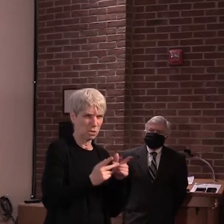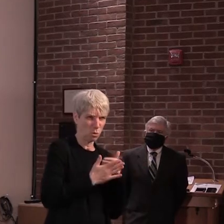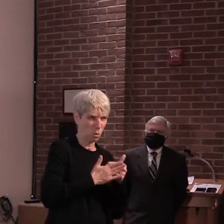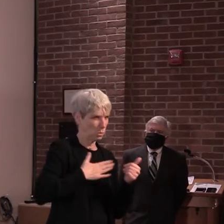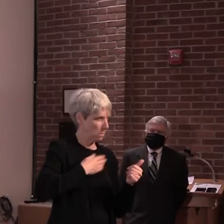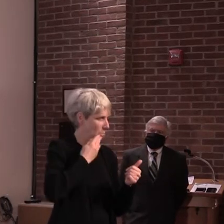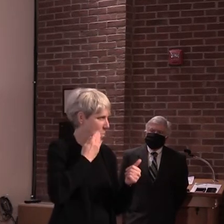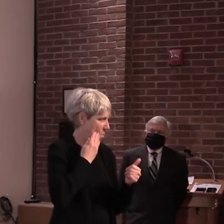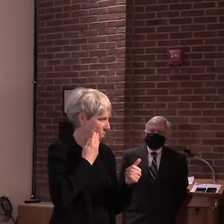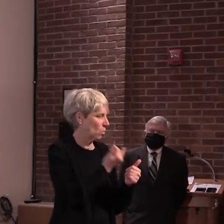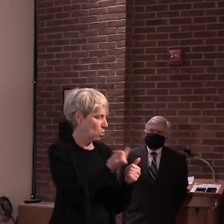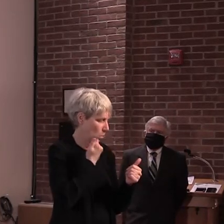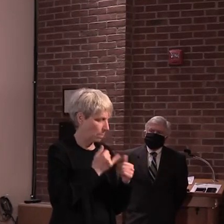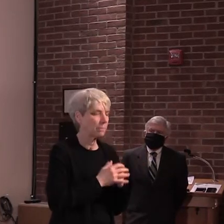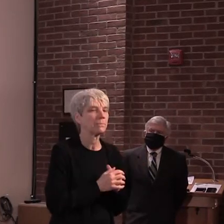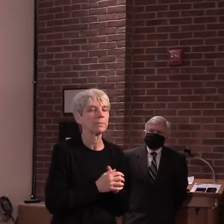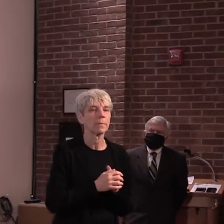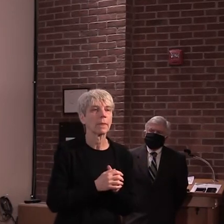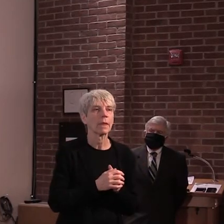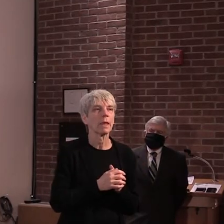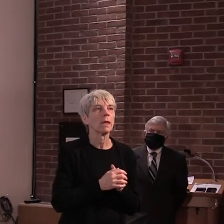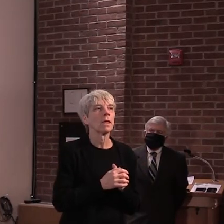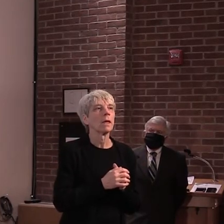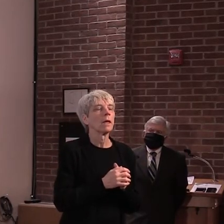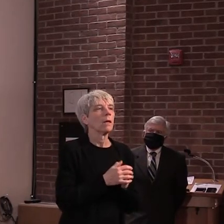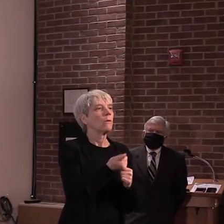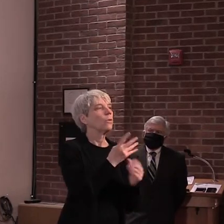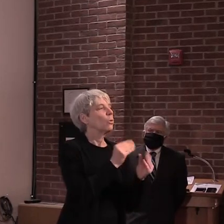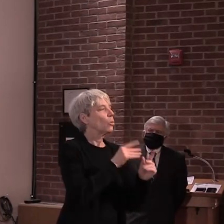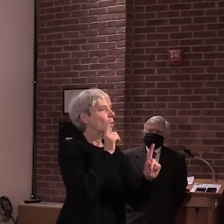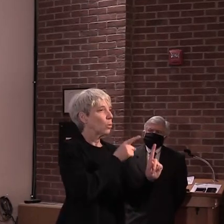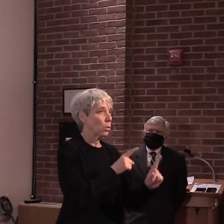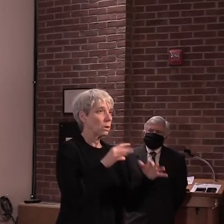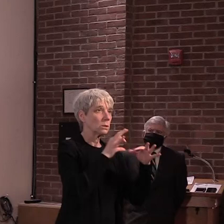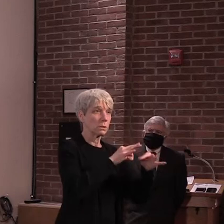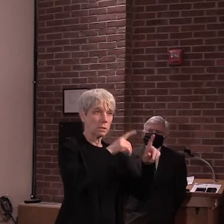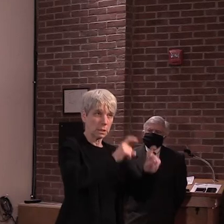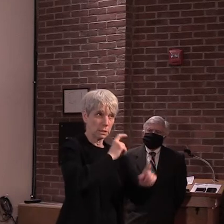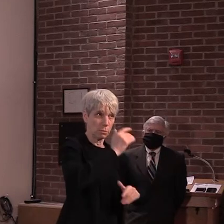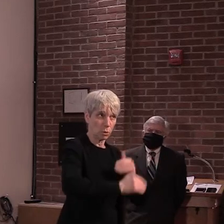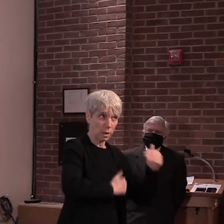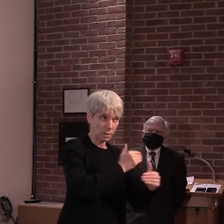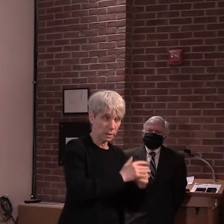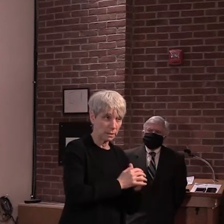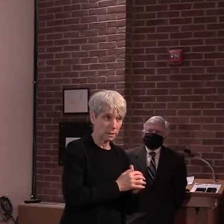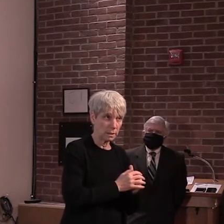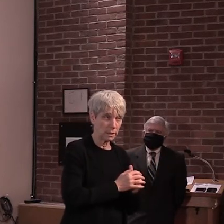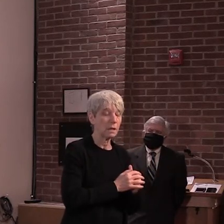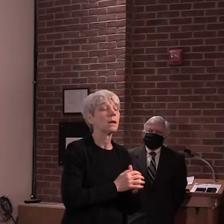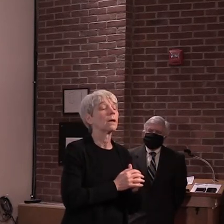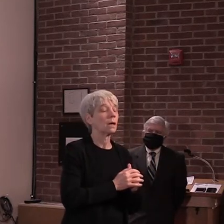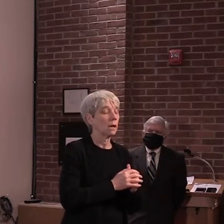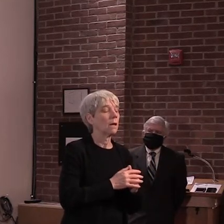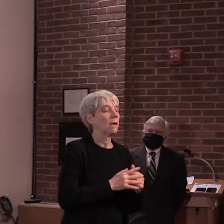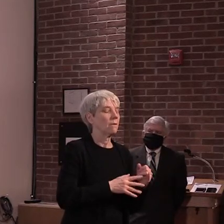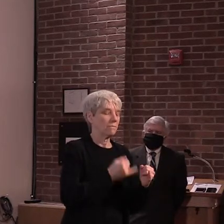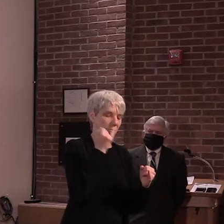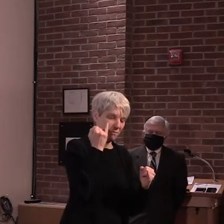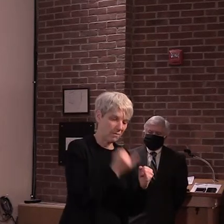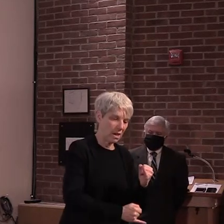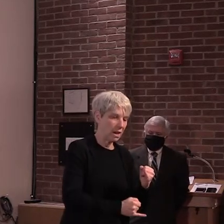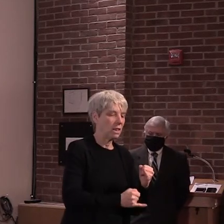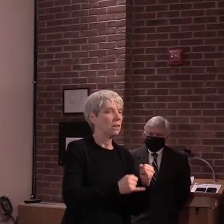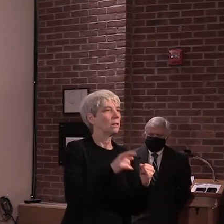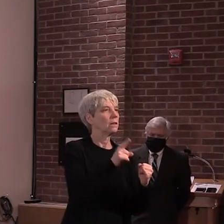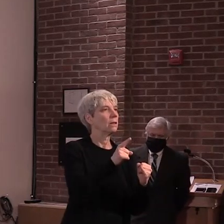Just to call out a couple other points about testing. We just completed testing at our sixth and final